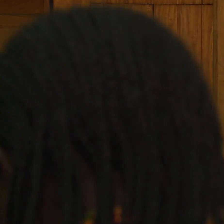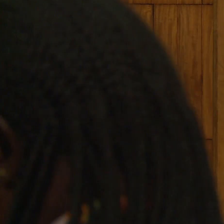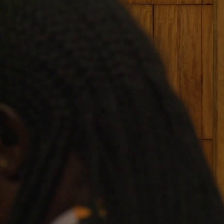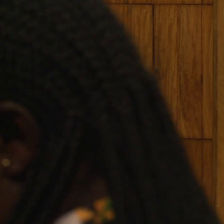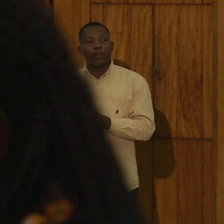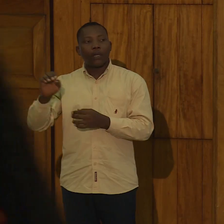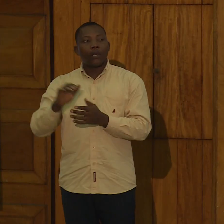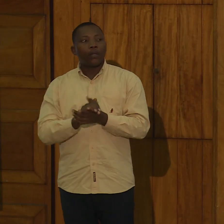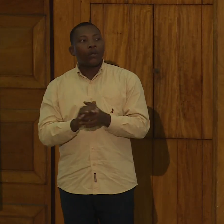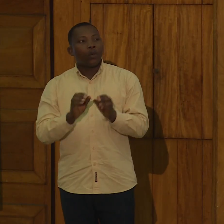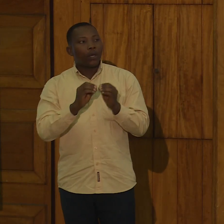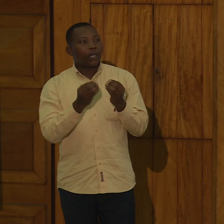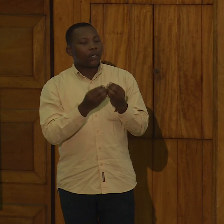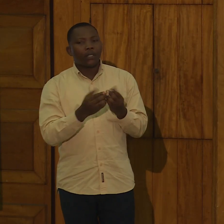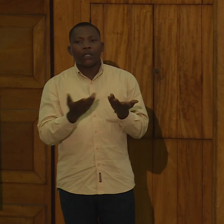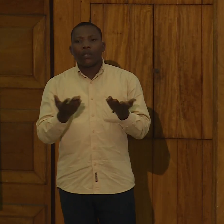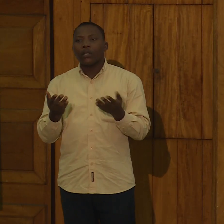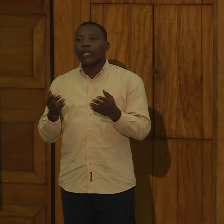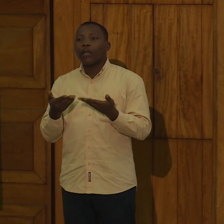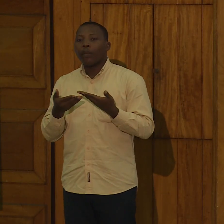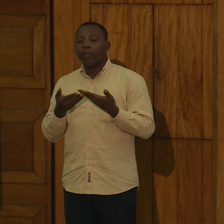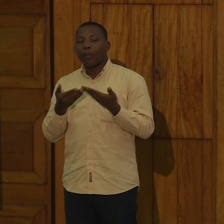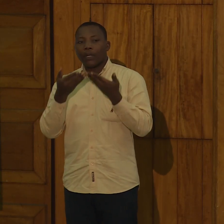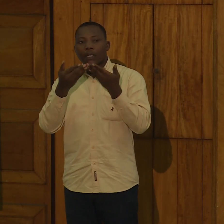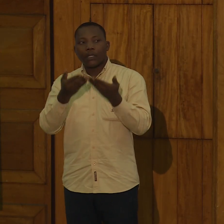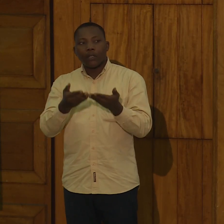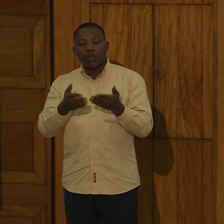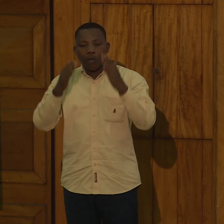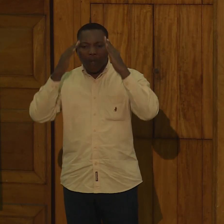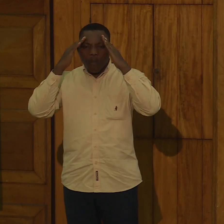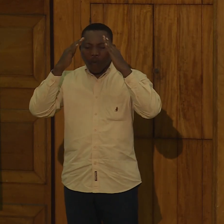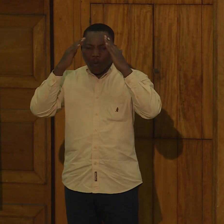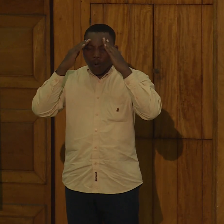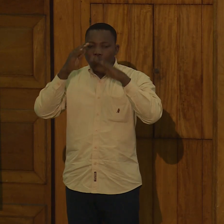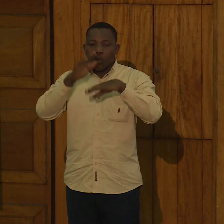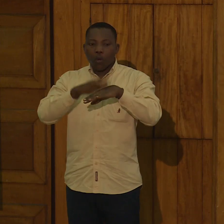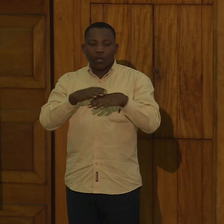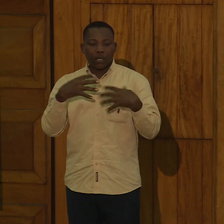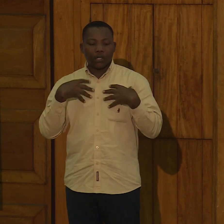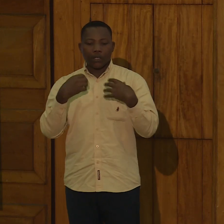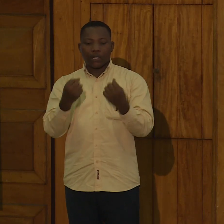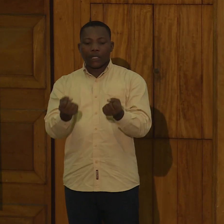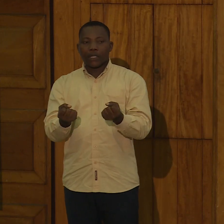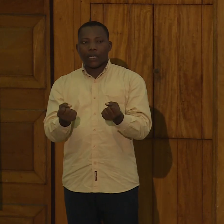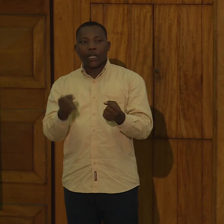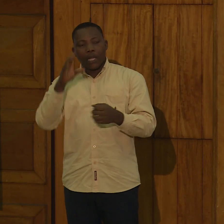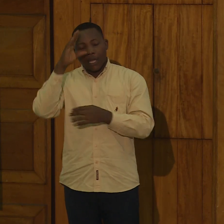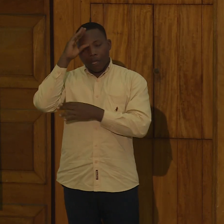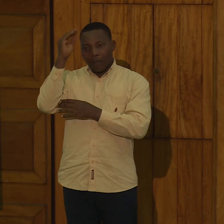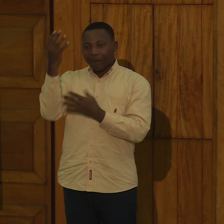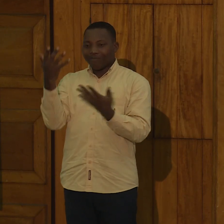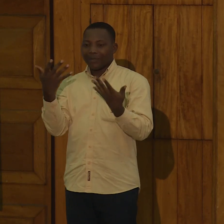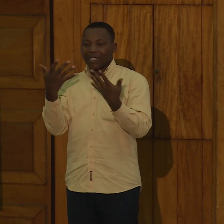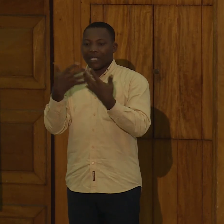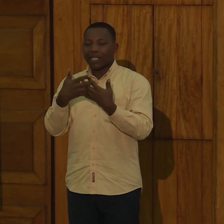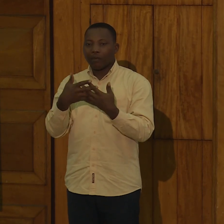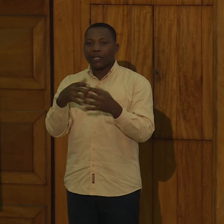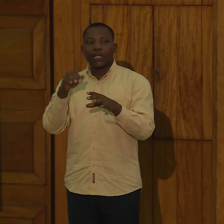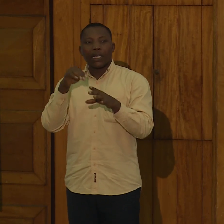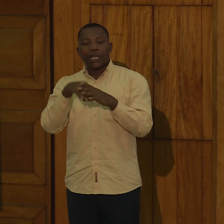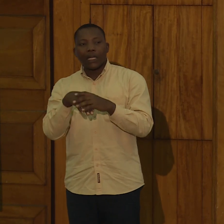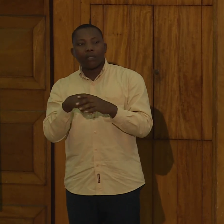is going to focus on strengthening male engagement in HIV prevention